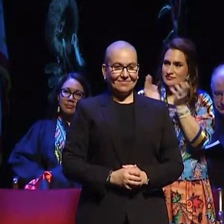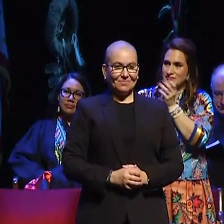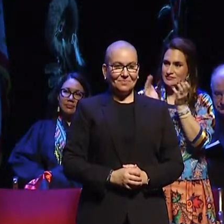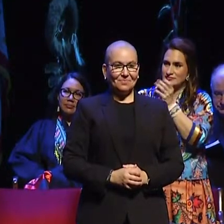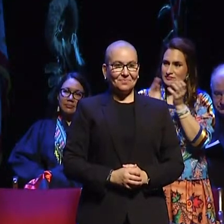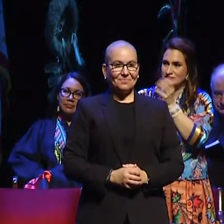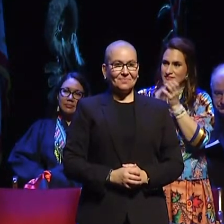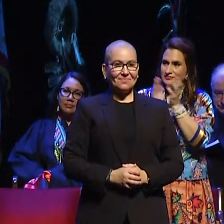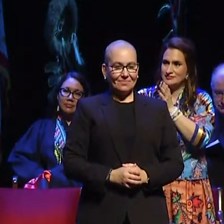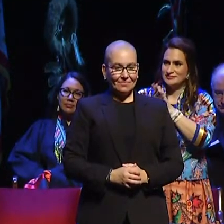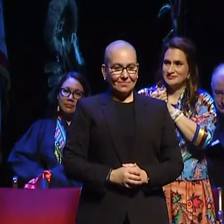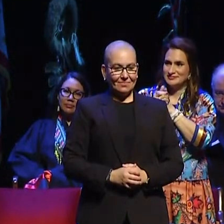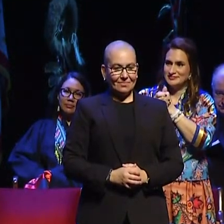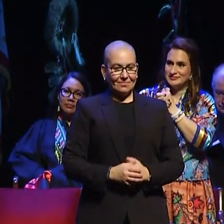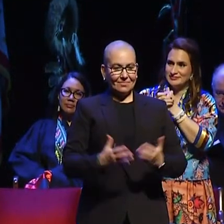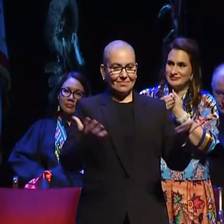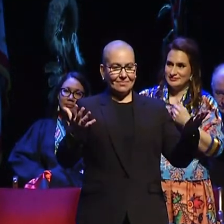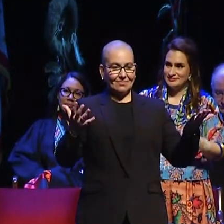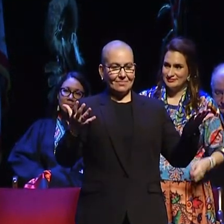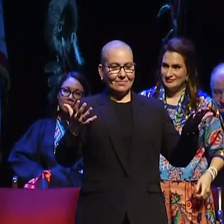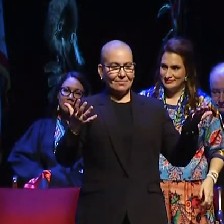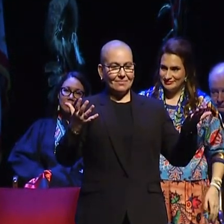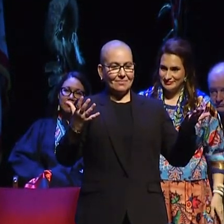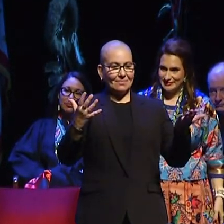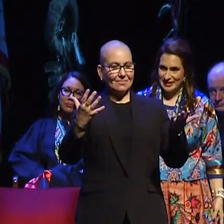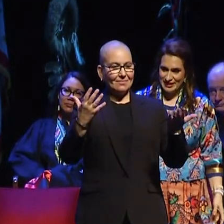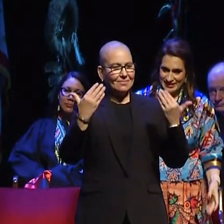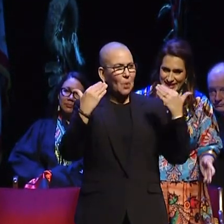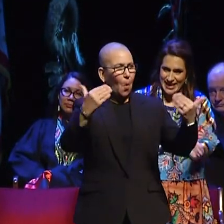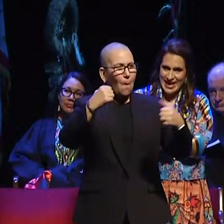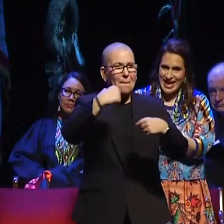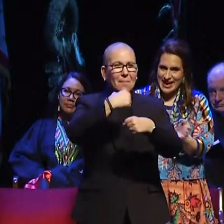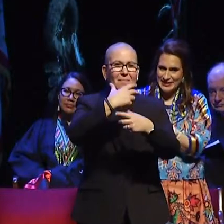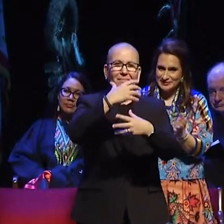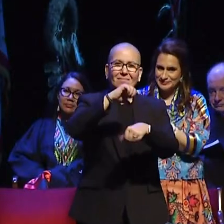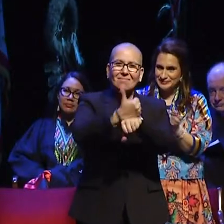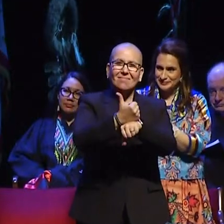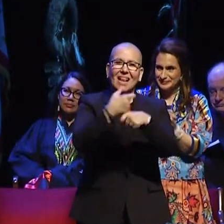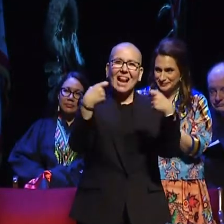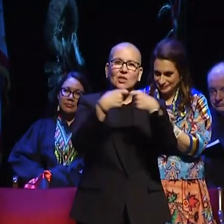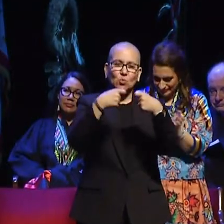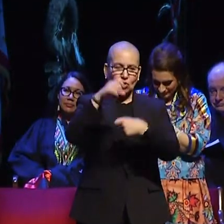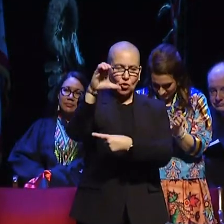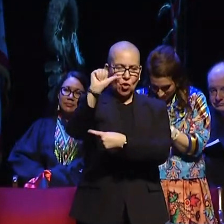While we're at it, let's make our electricity carbon-free by 2040 in that mission.